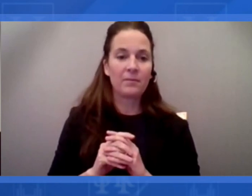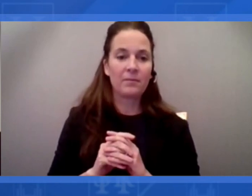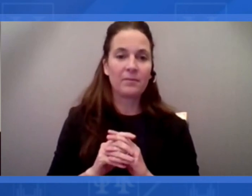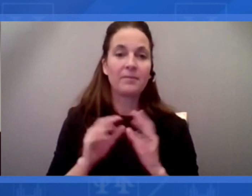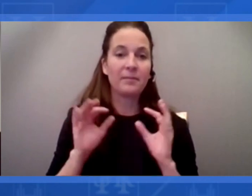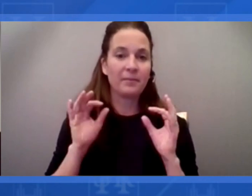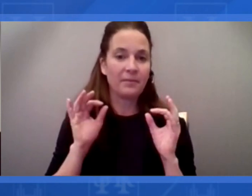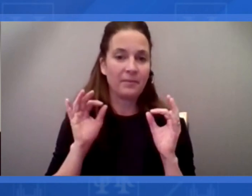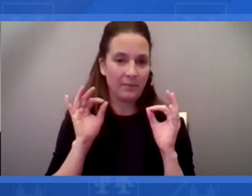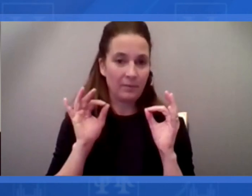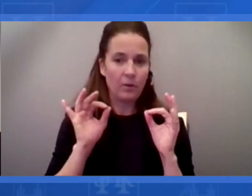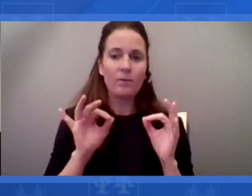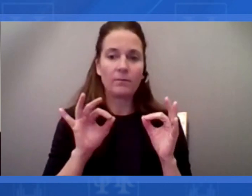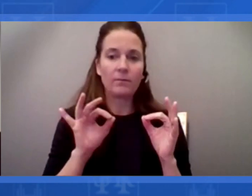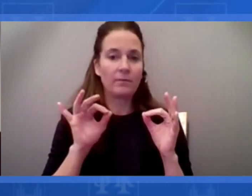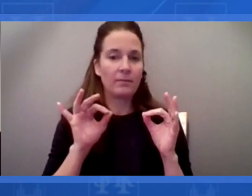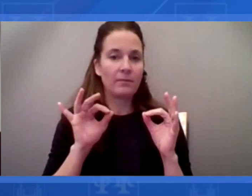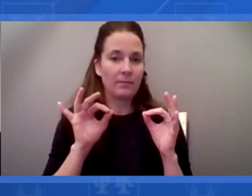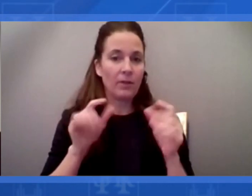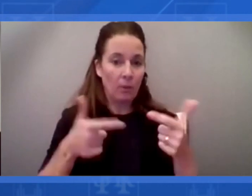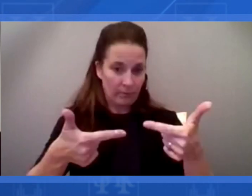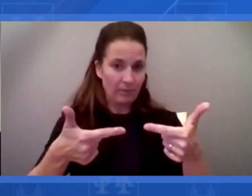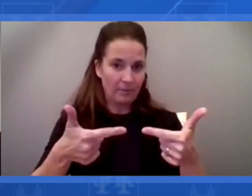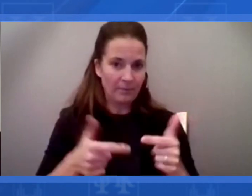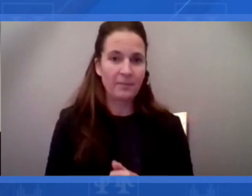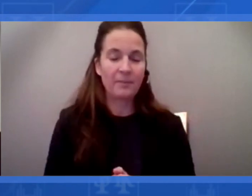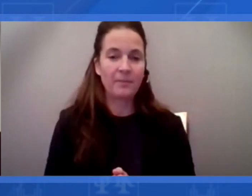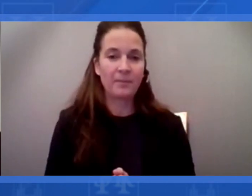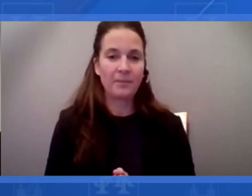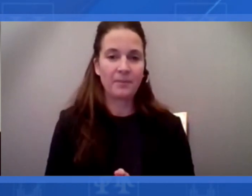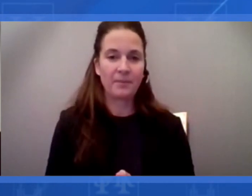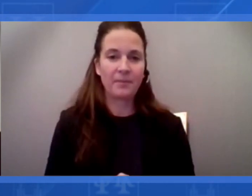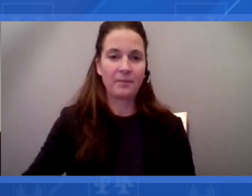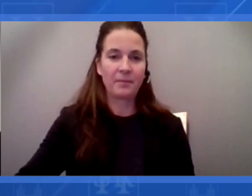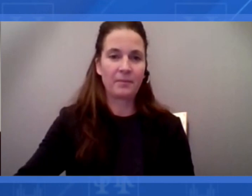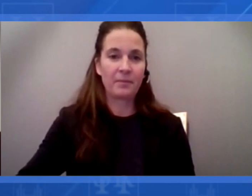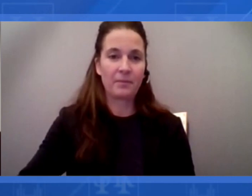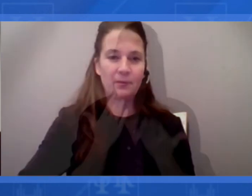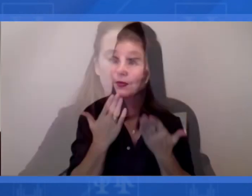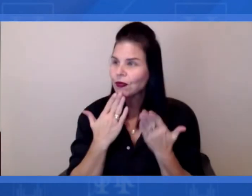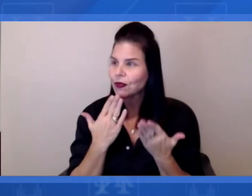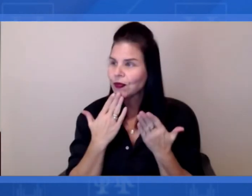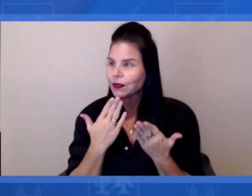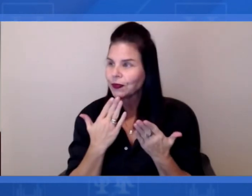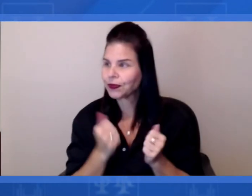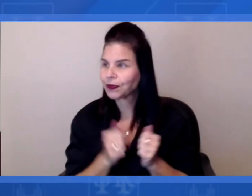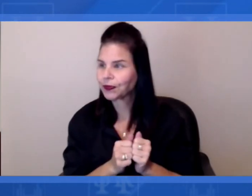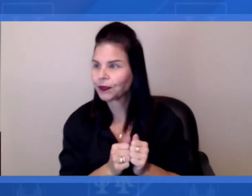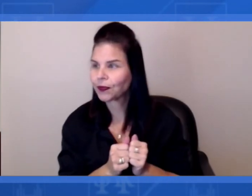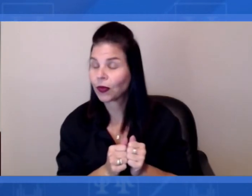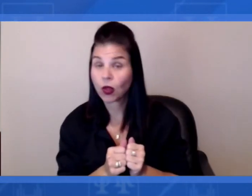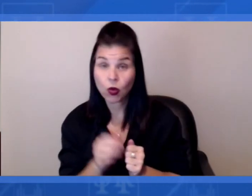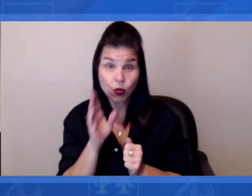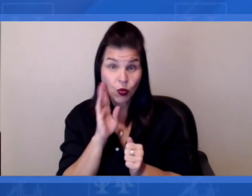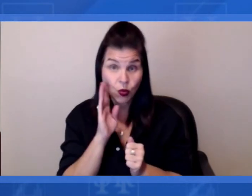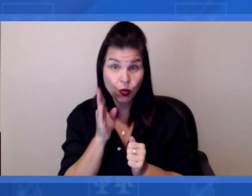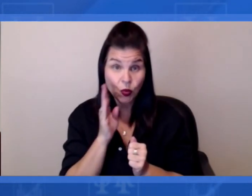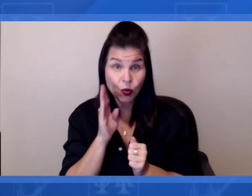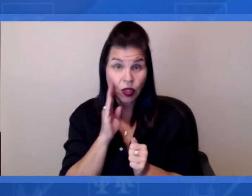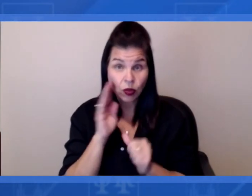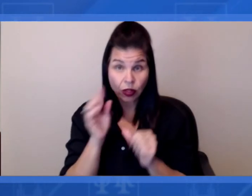far. We are continuing to take feedback, again, related to today's